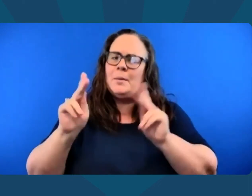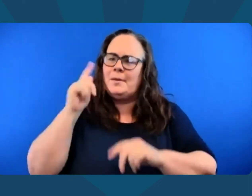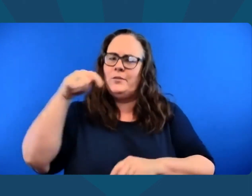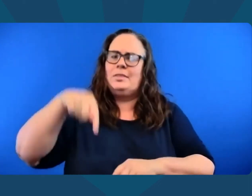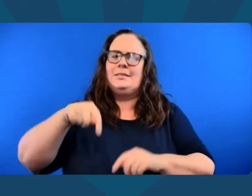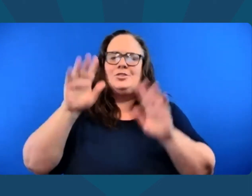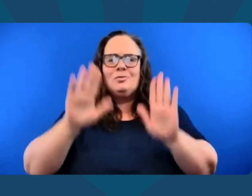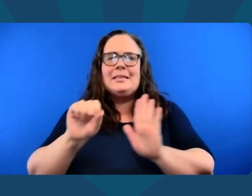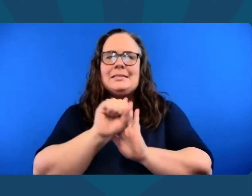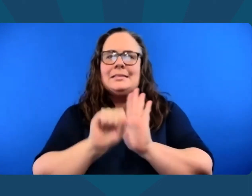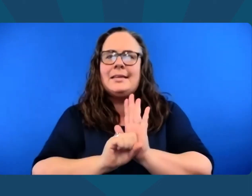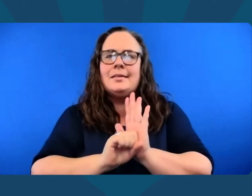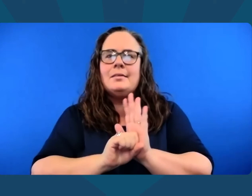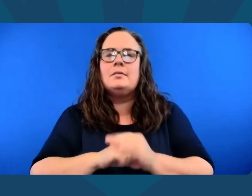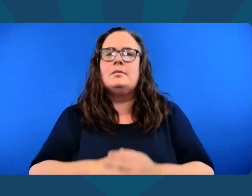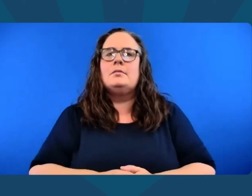state.